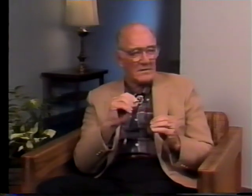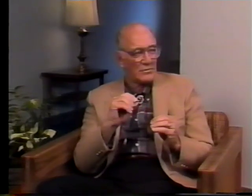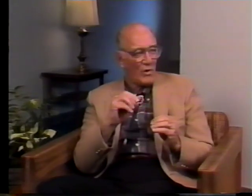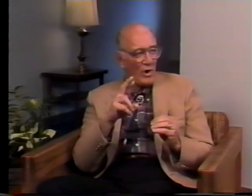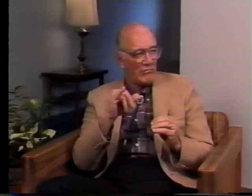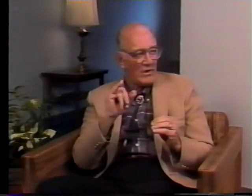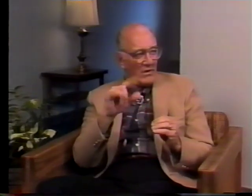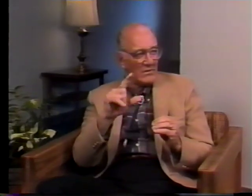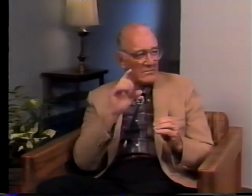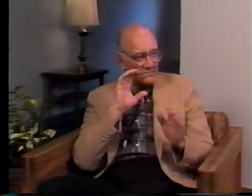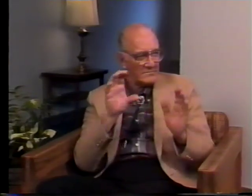pictorial,